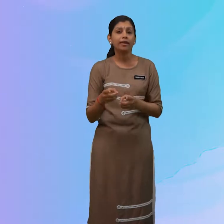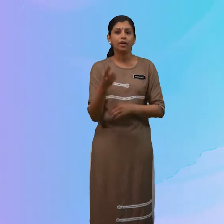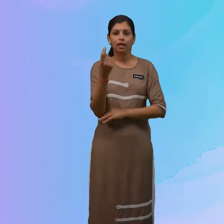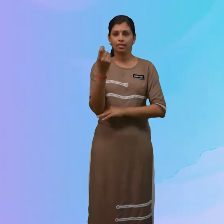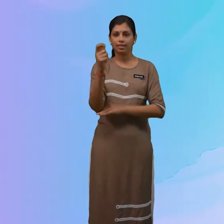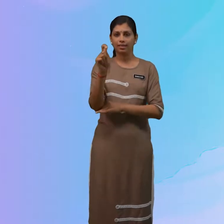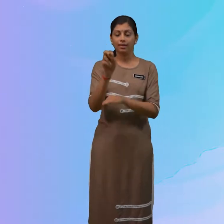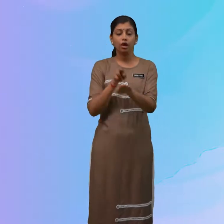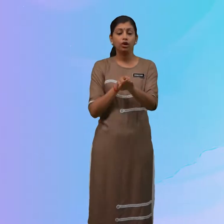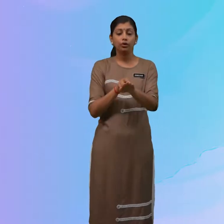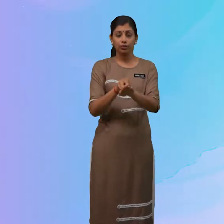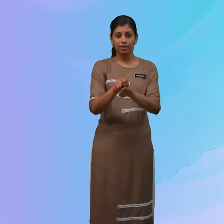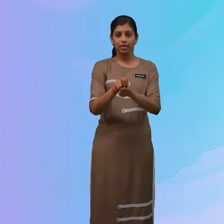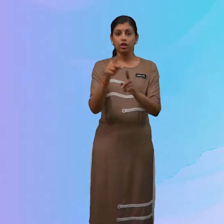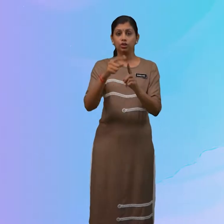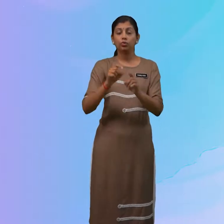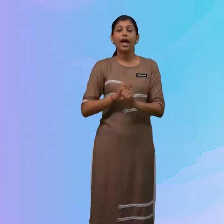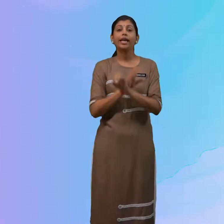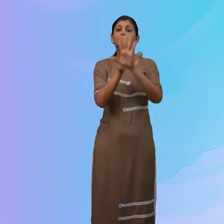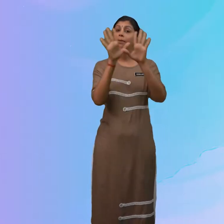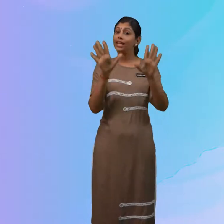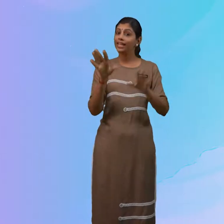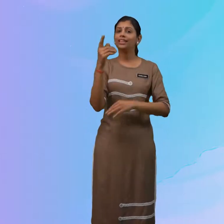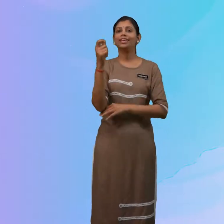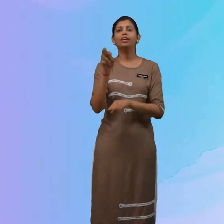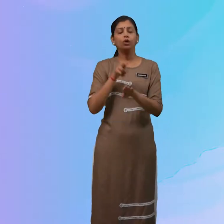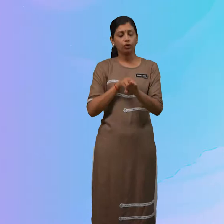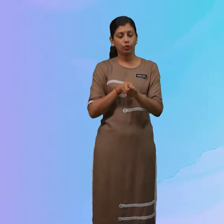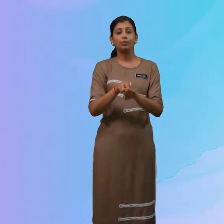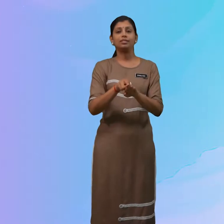describe the route, to explain the route.